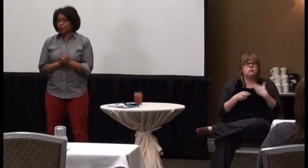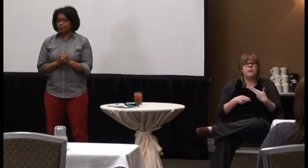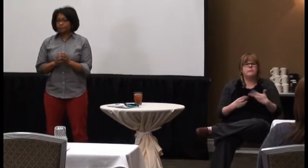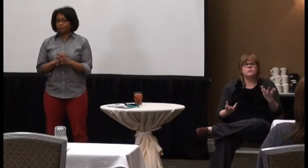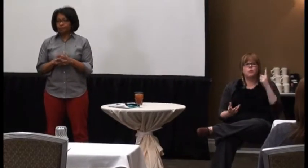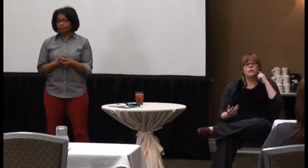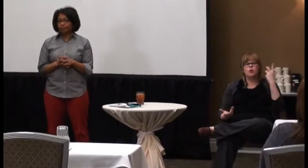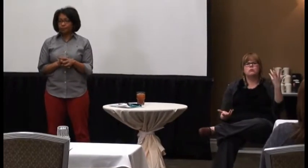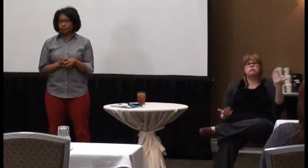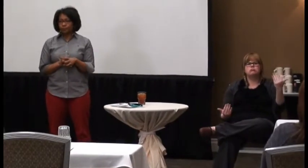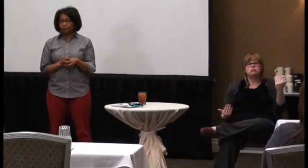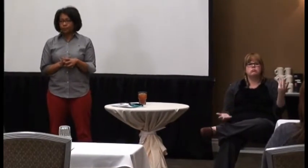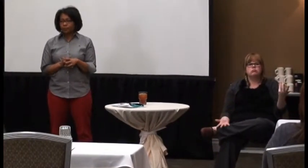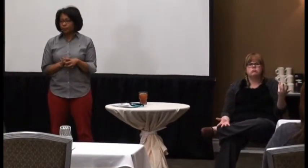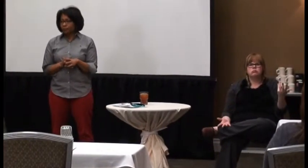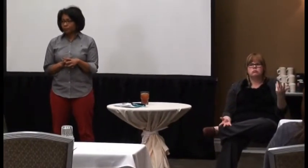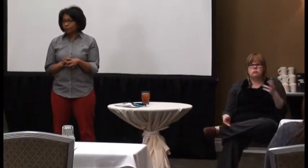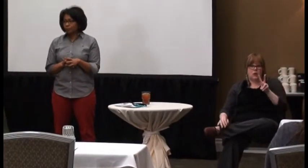do you heard?